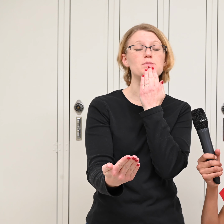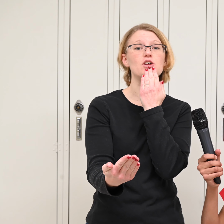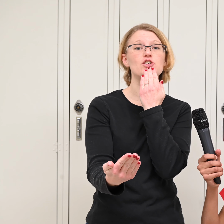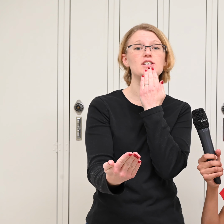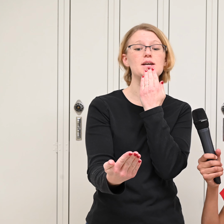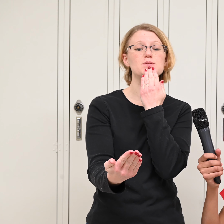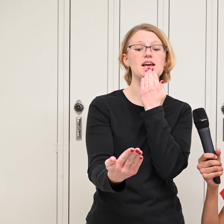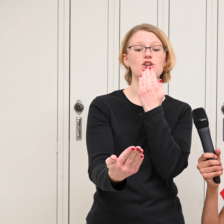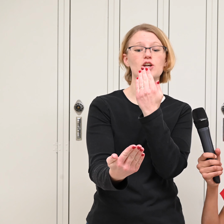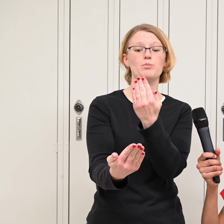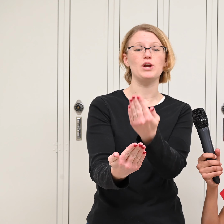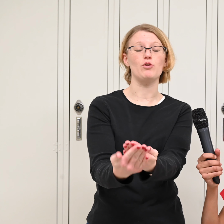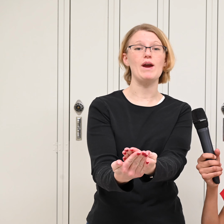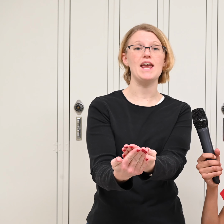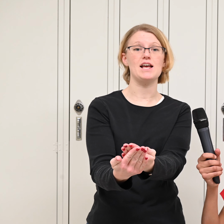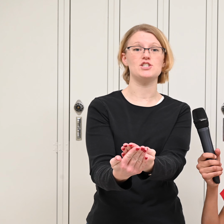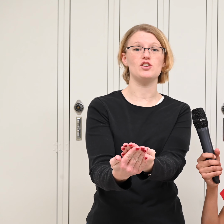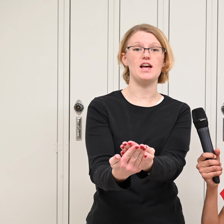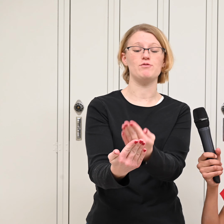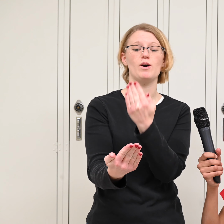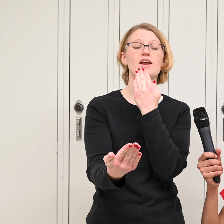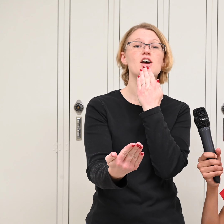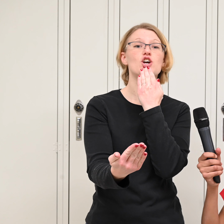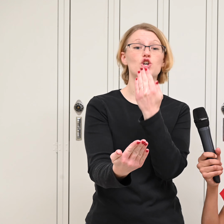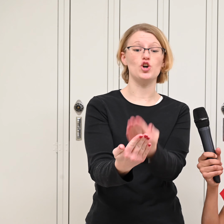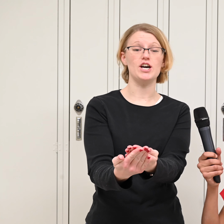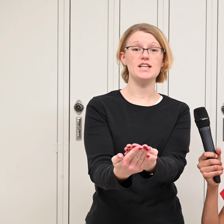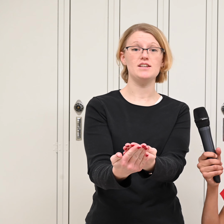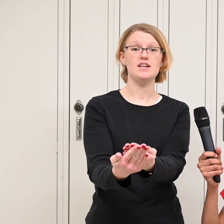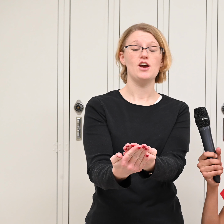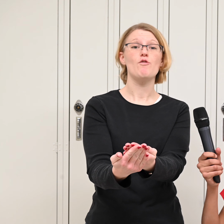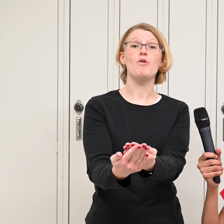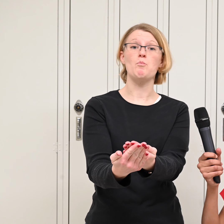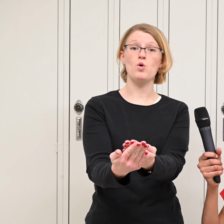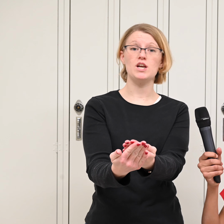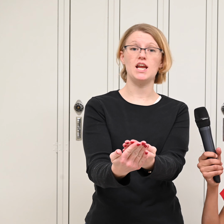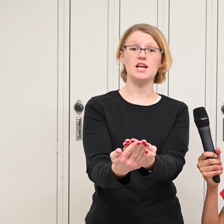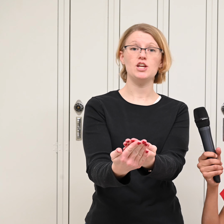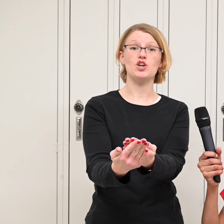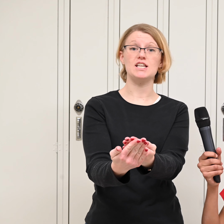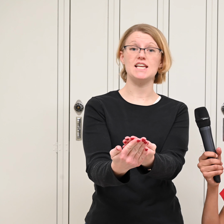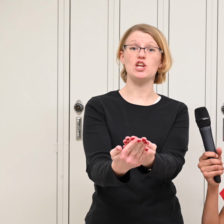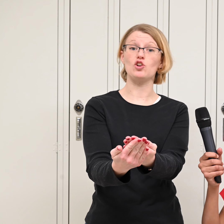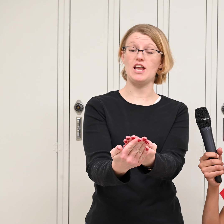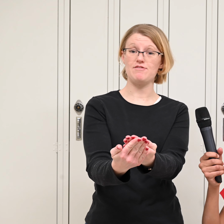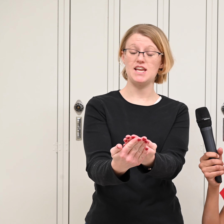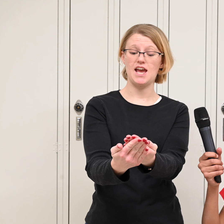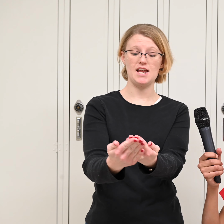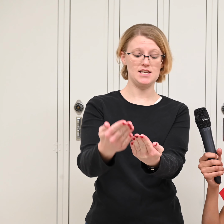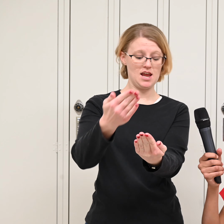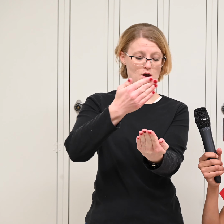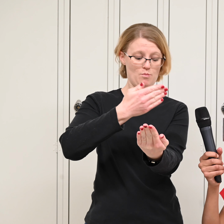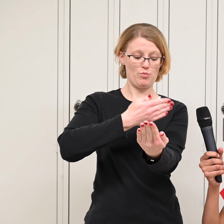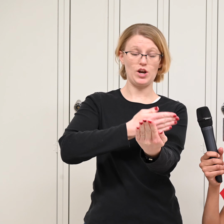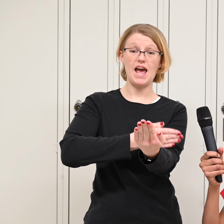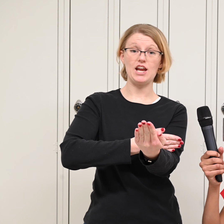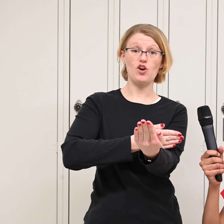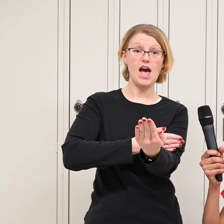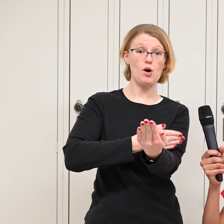below your lips, and you're going to bring your right hand to your left one. Good. For morning, you're going to take your left hand, put it at your